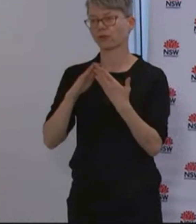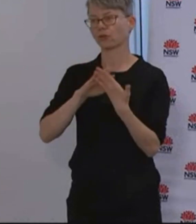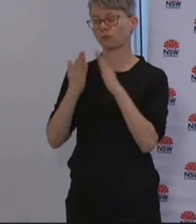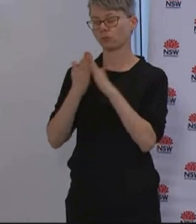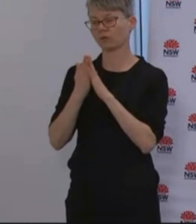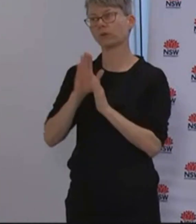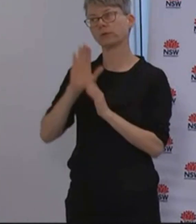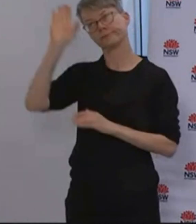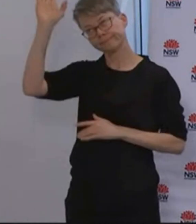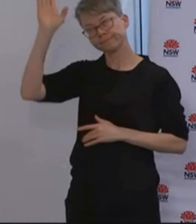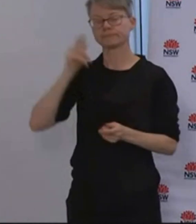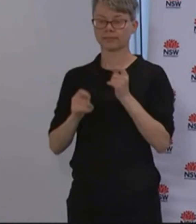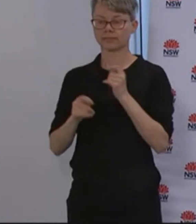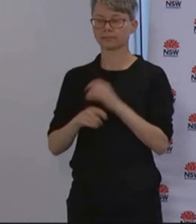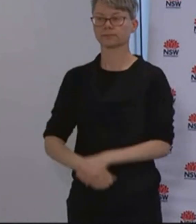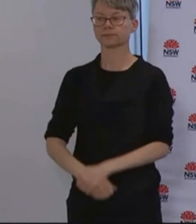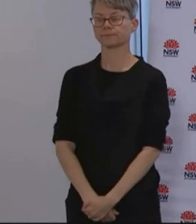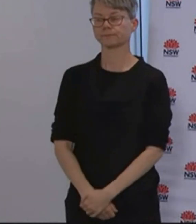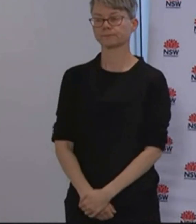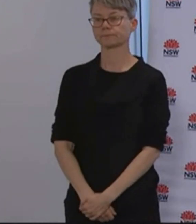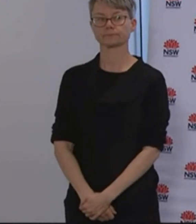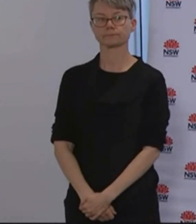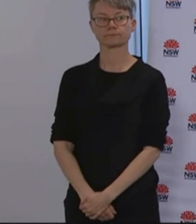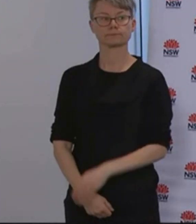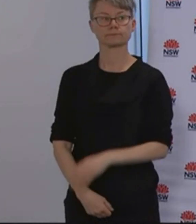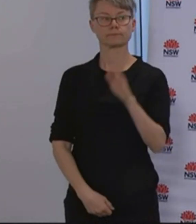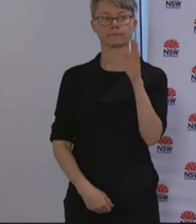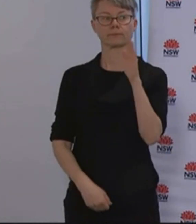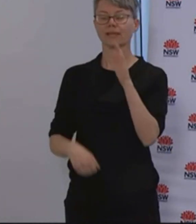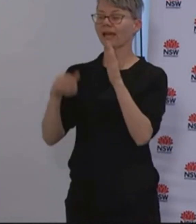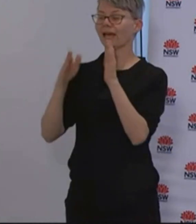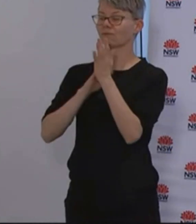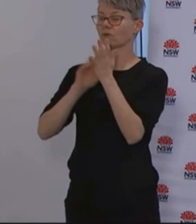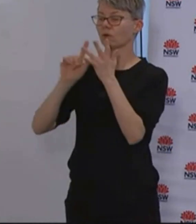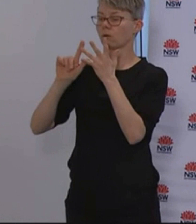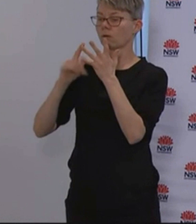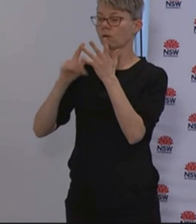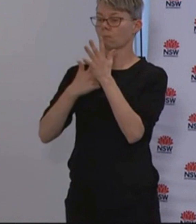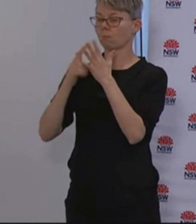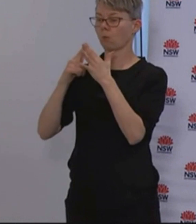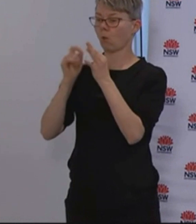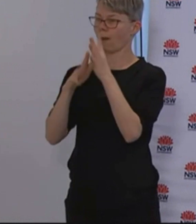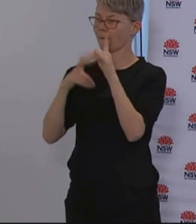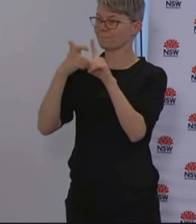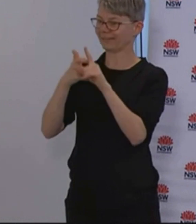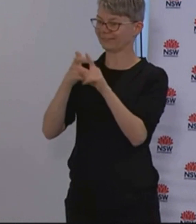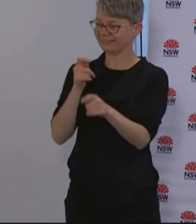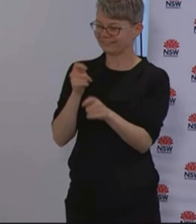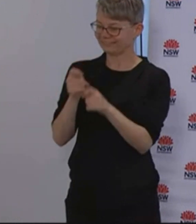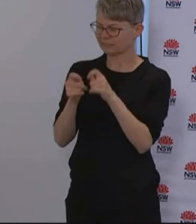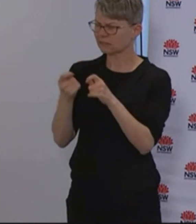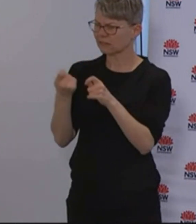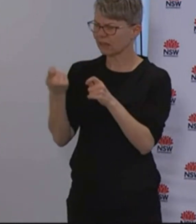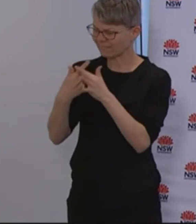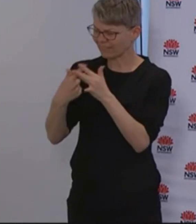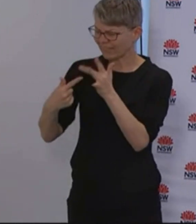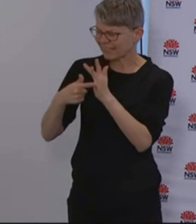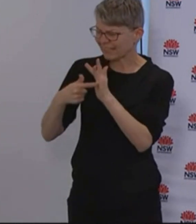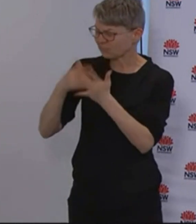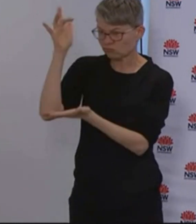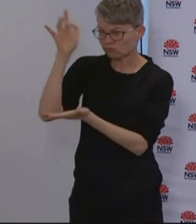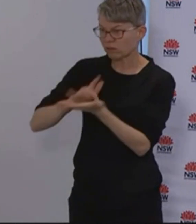for coming out and getting tested. There's a testing clinic at Moorebank as well. Did they run out of test kits today and have to turn people